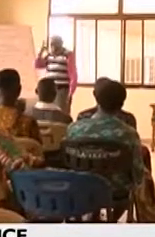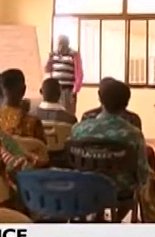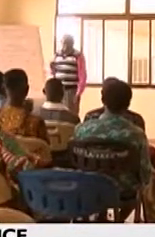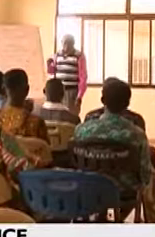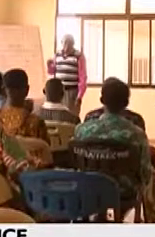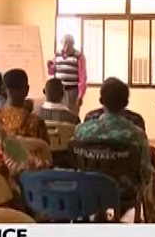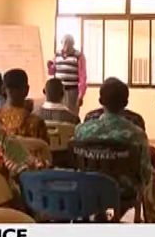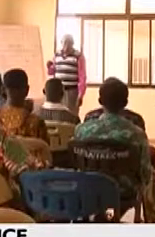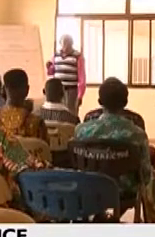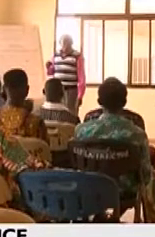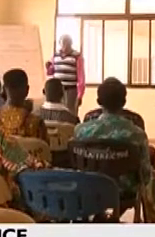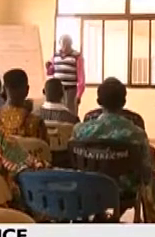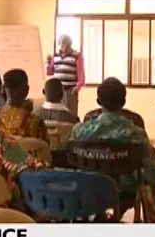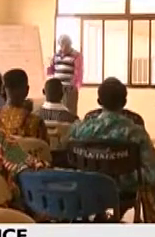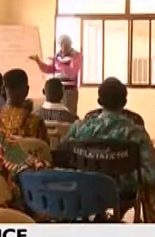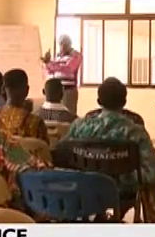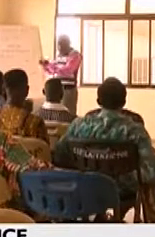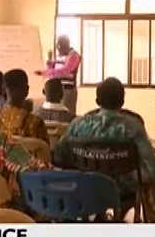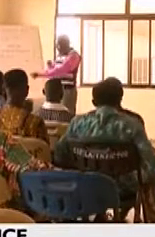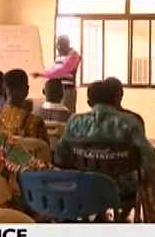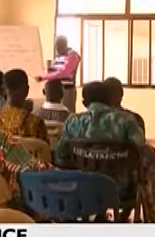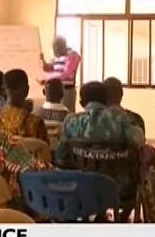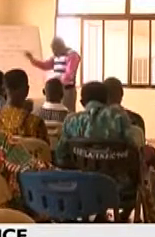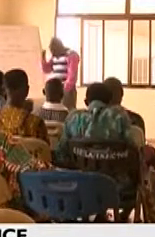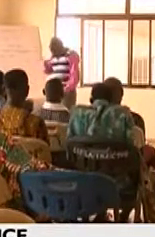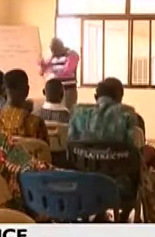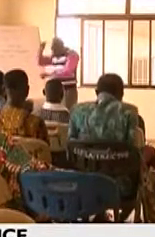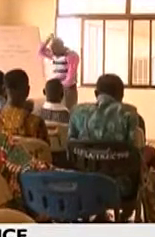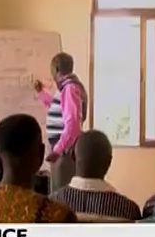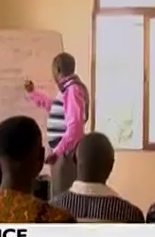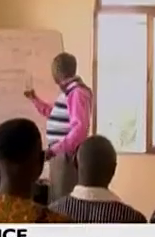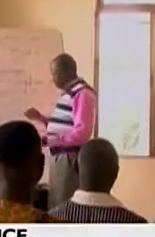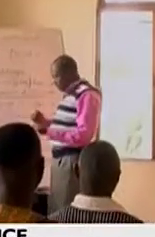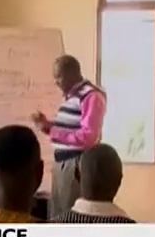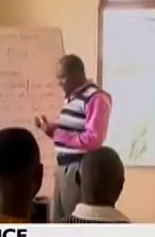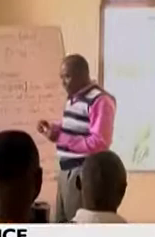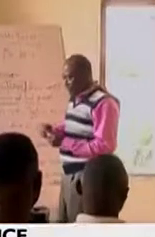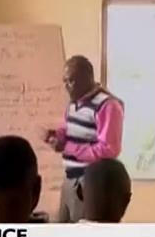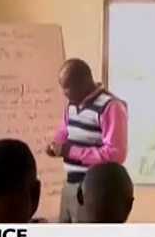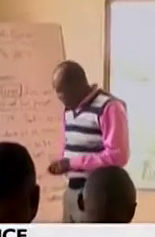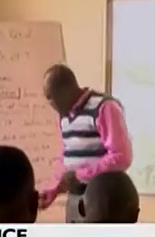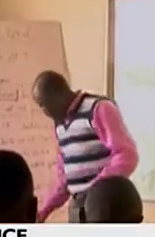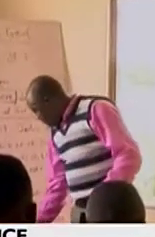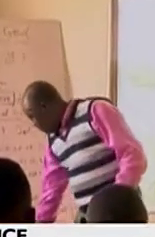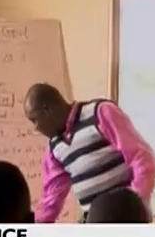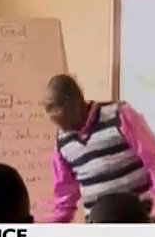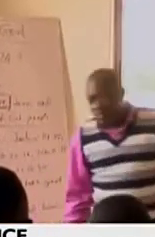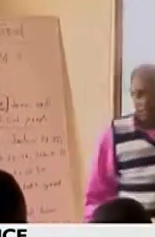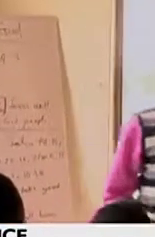It's just like a classroom setting as he delivers his sermon on love. There's a whiteboard with the title, scripture references and